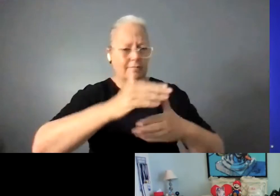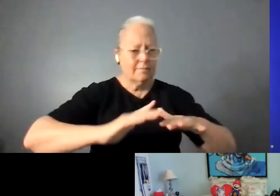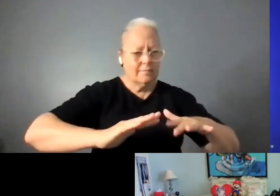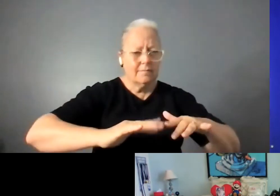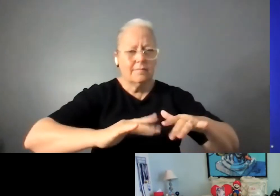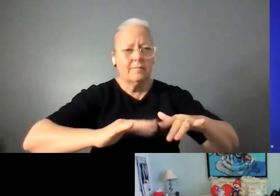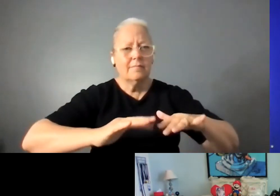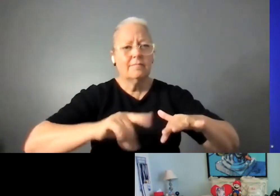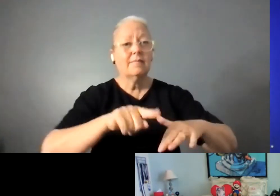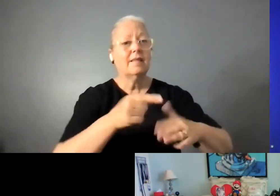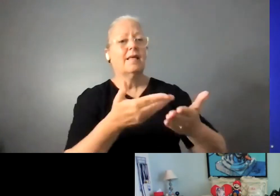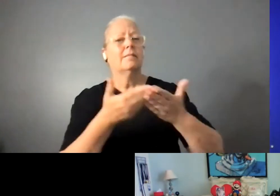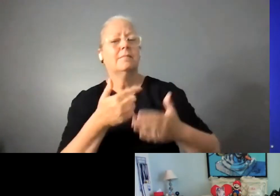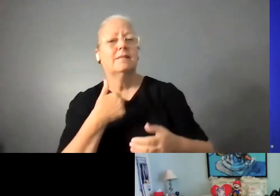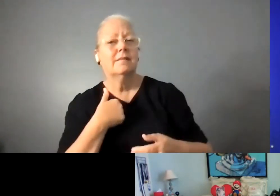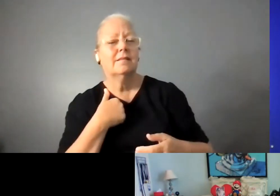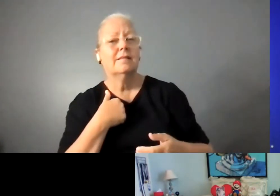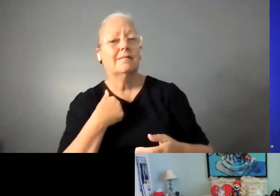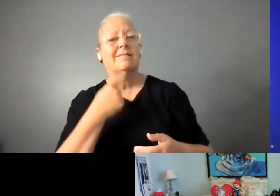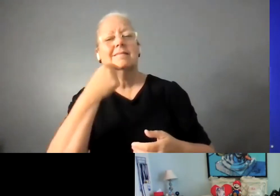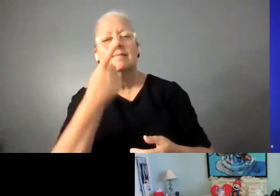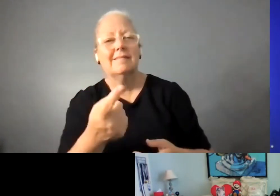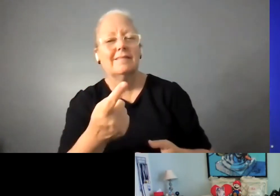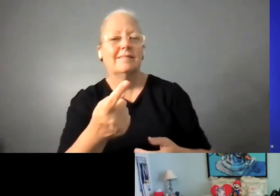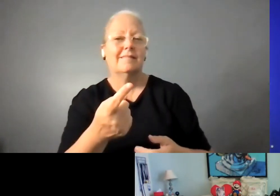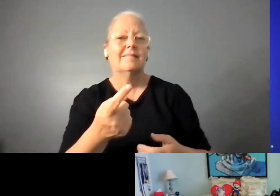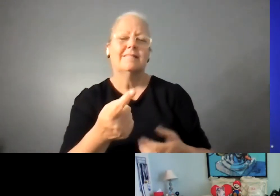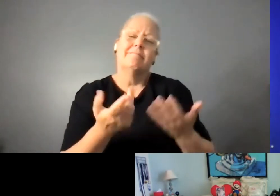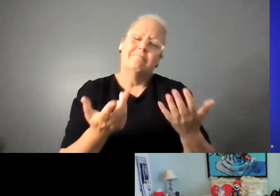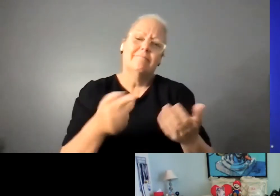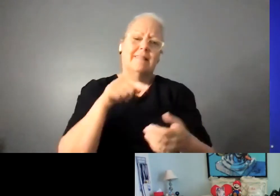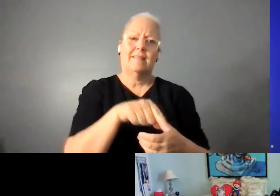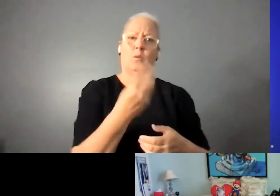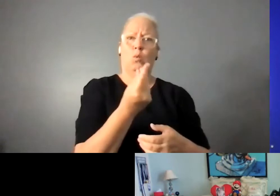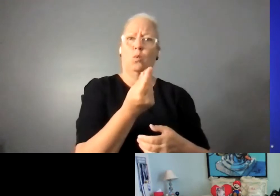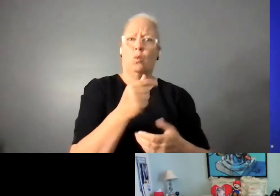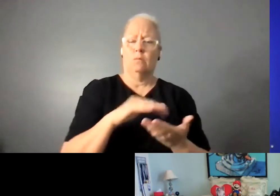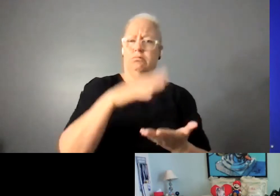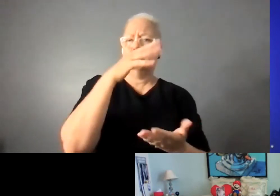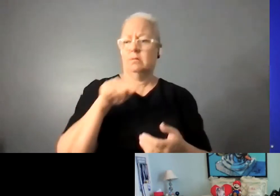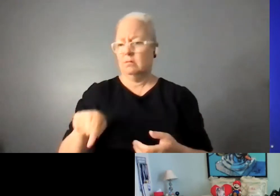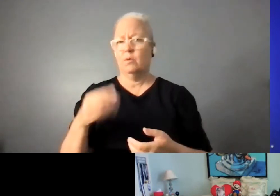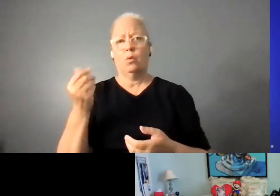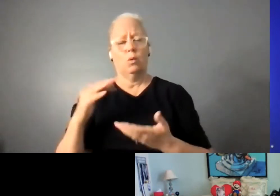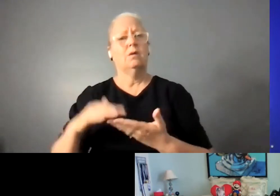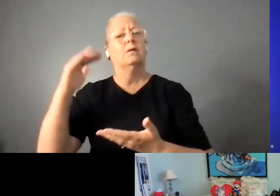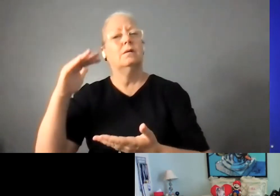as I mentioned before, has cost issues. There are solutions